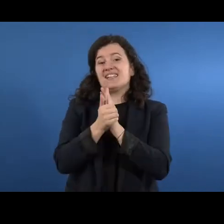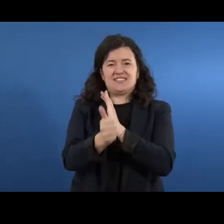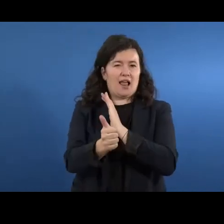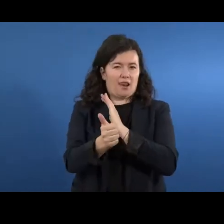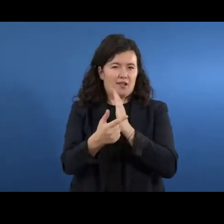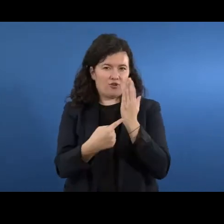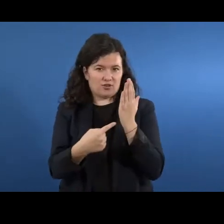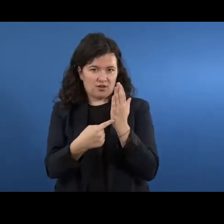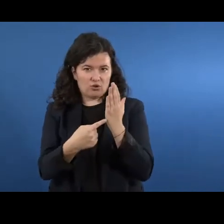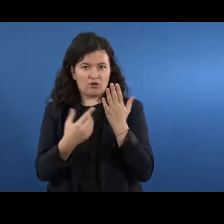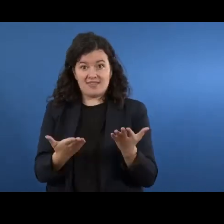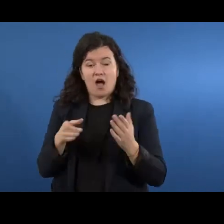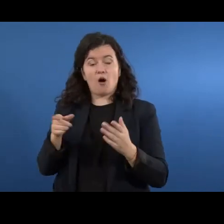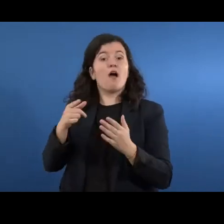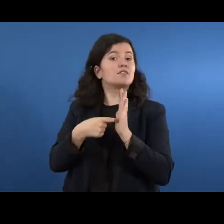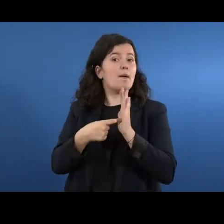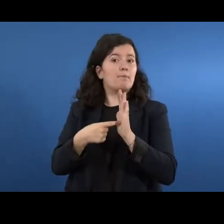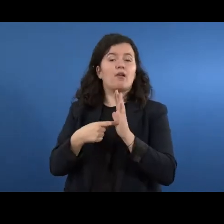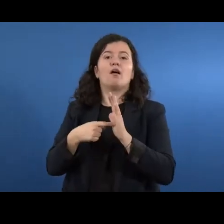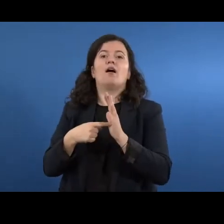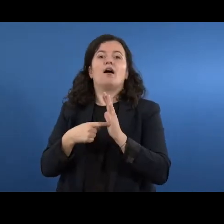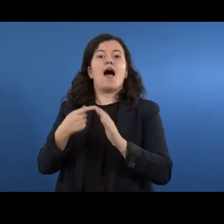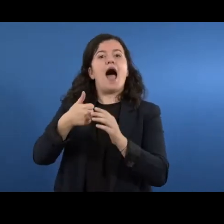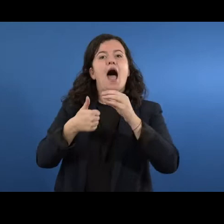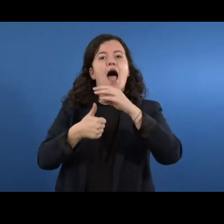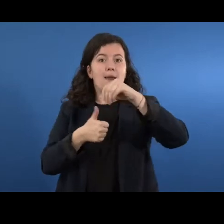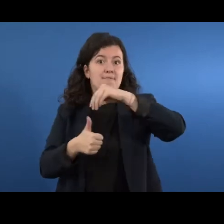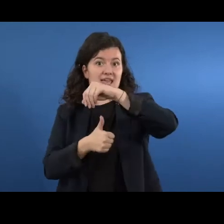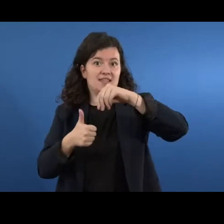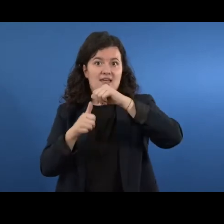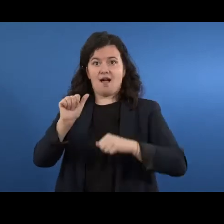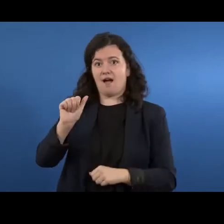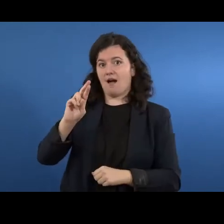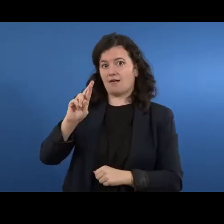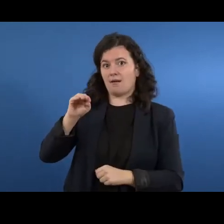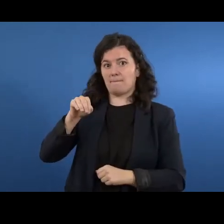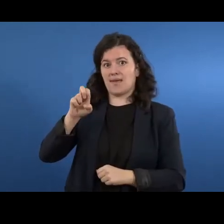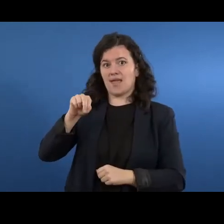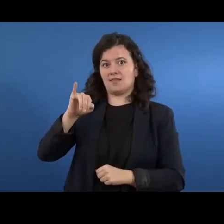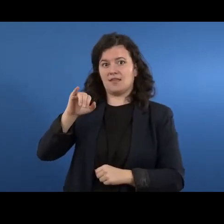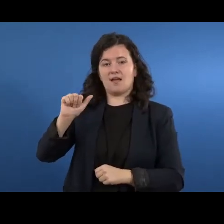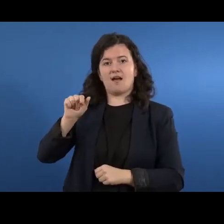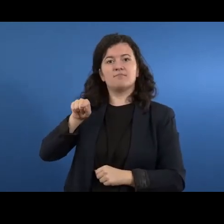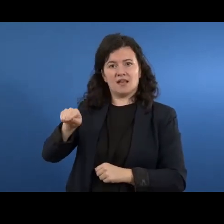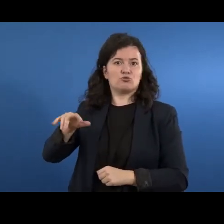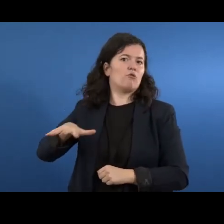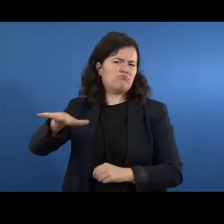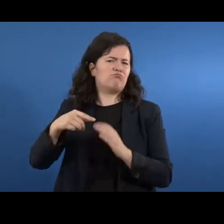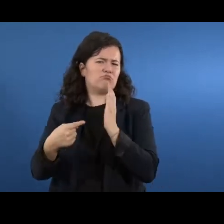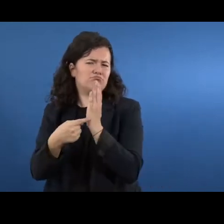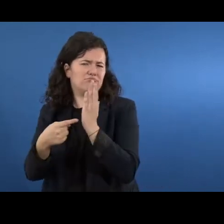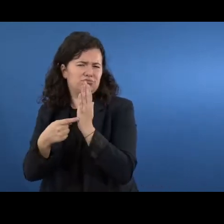being implemented in Armenia, for example, within the ICT sector and food processing as well.